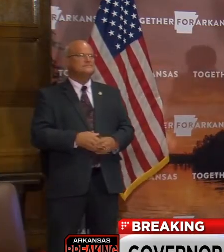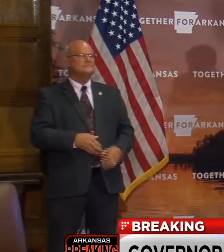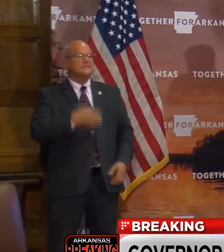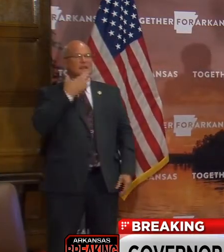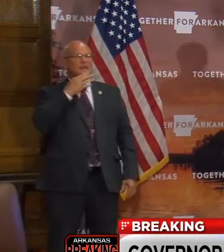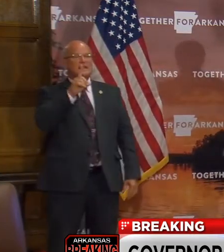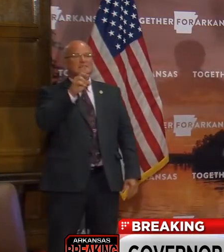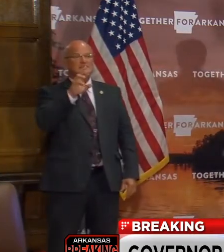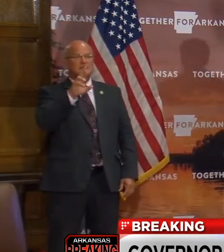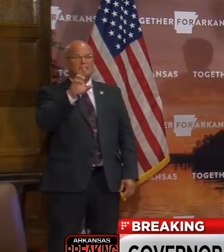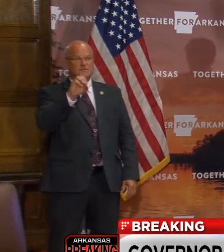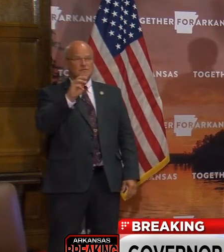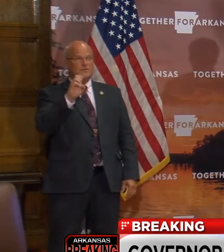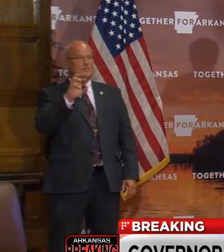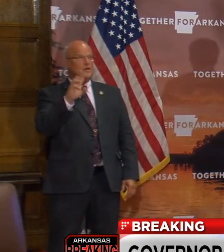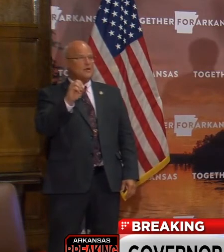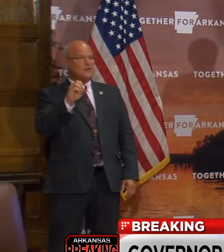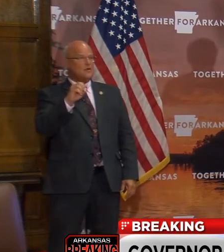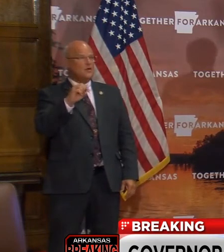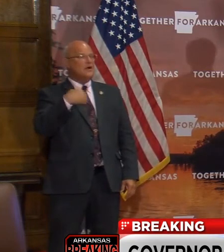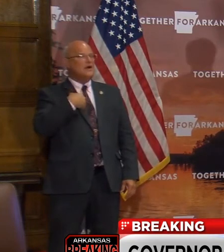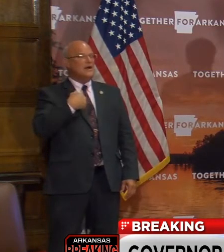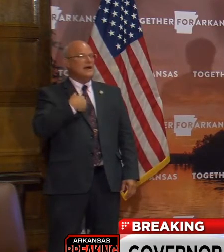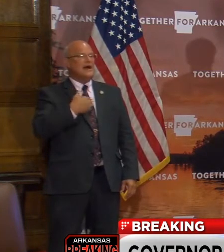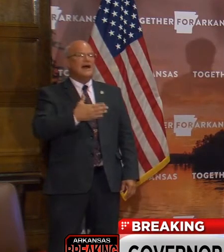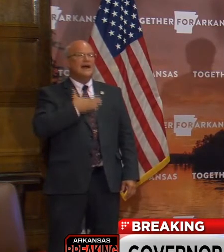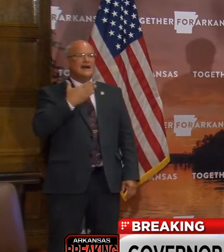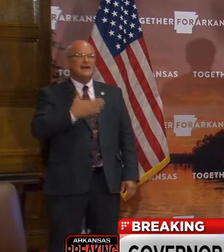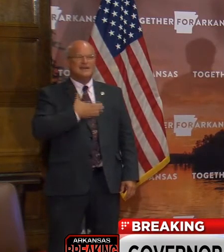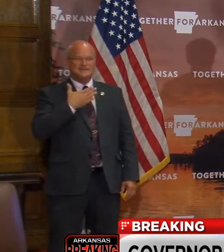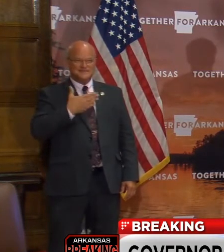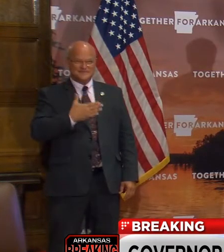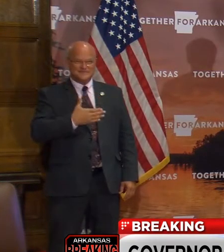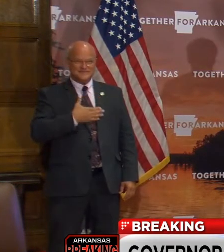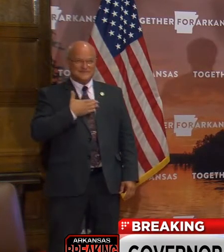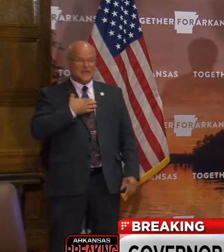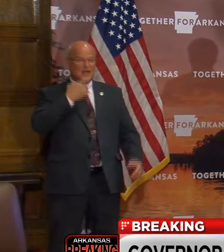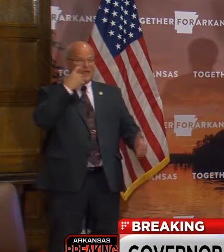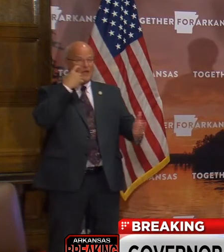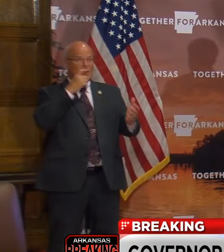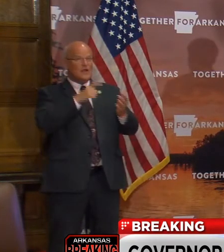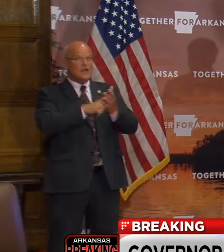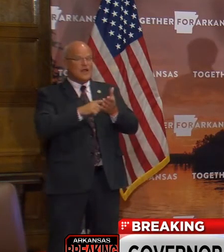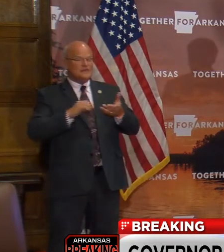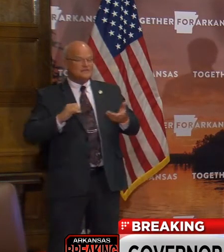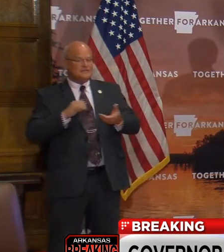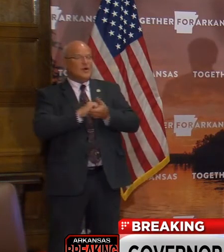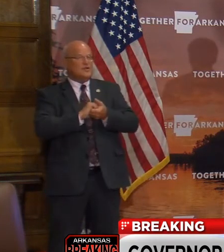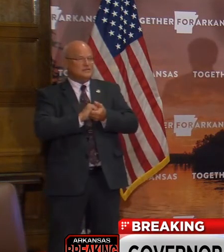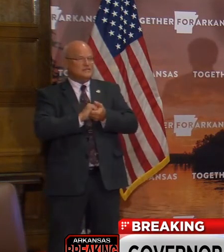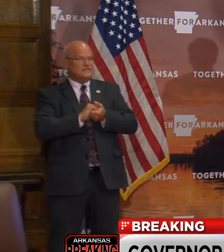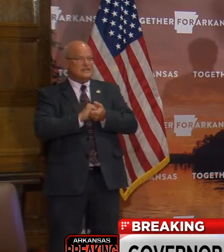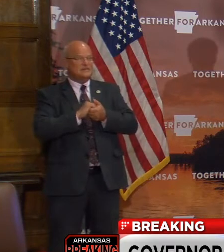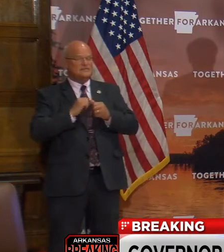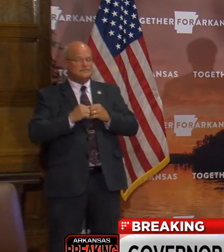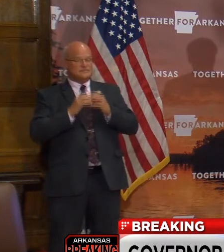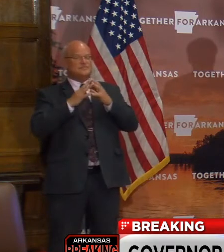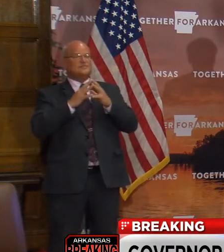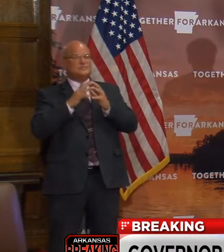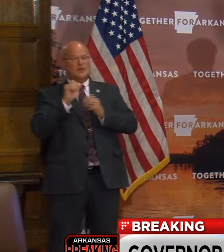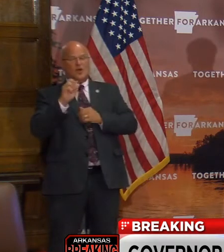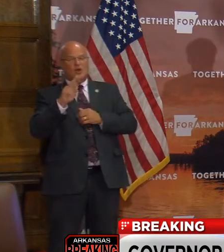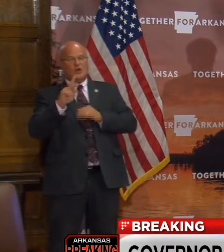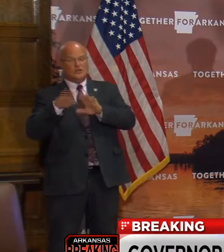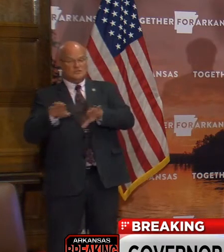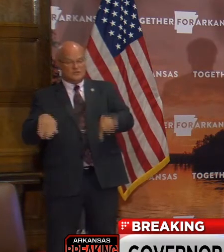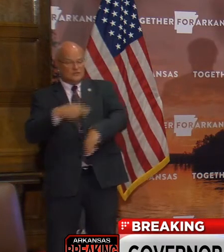Thank you, Dr. Romero. And I'm very pleased to recognize a partnership that's been created between the Arkansas